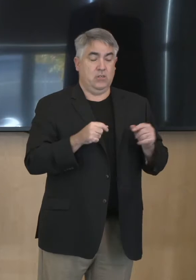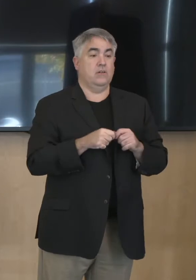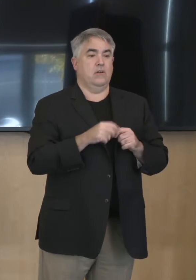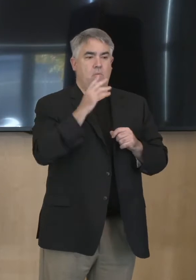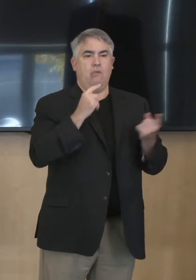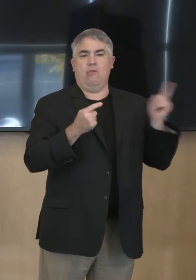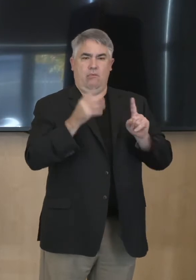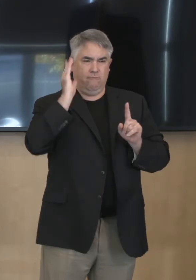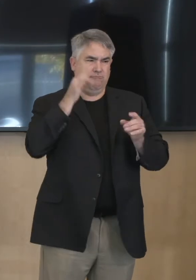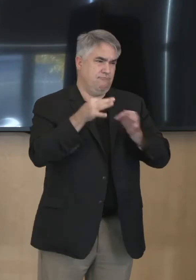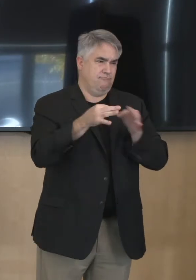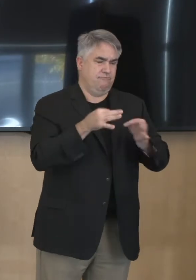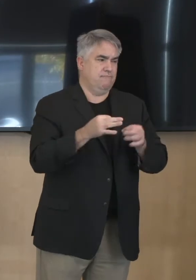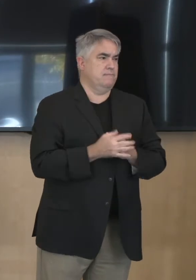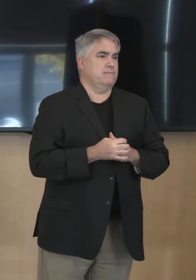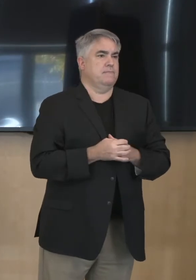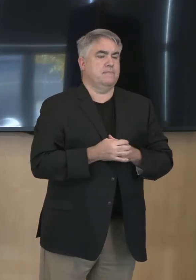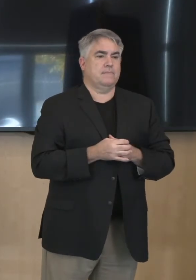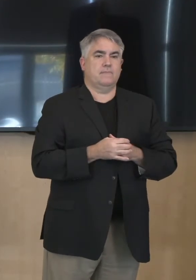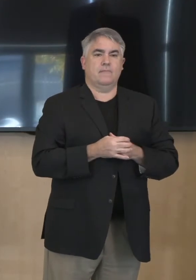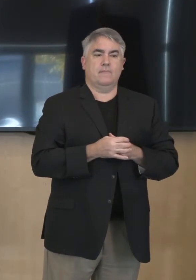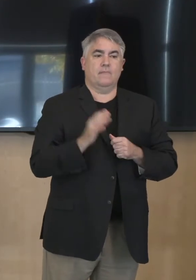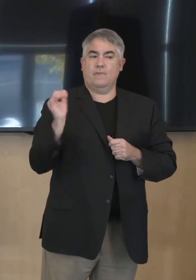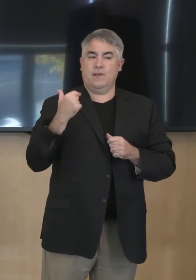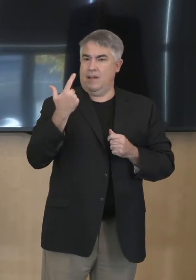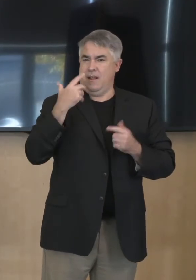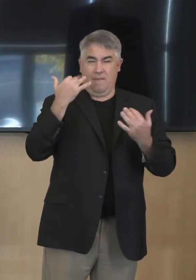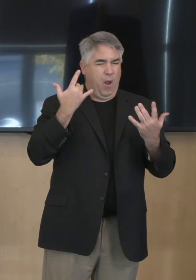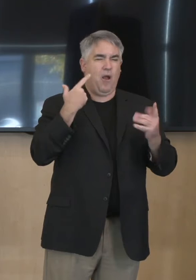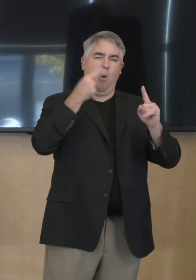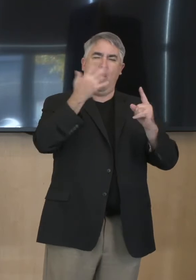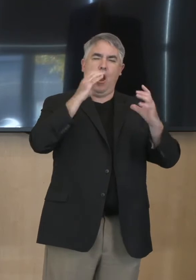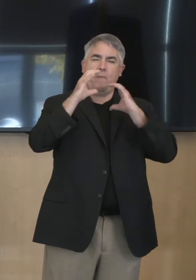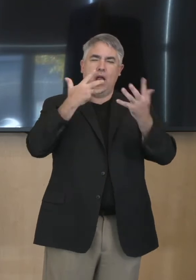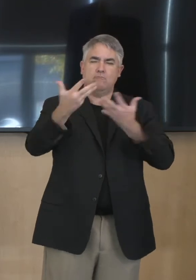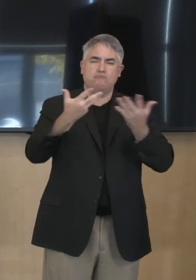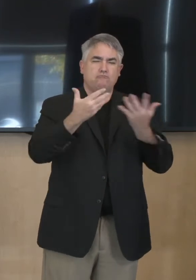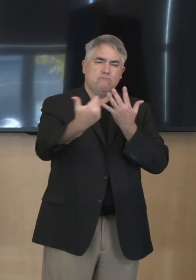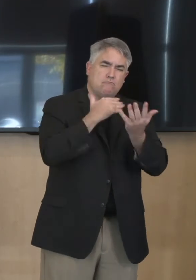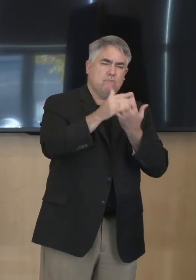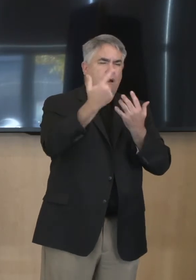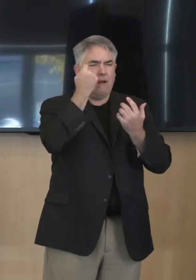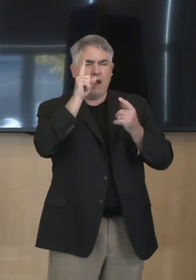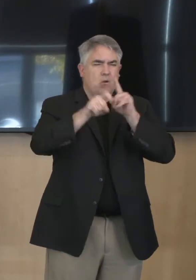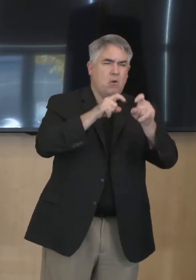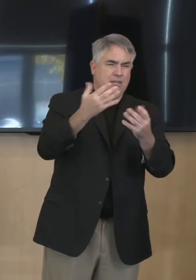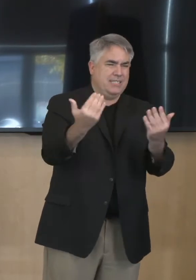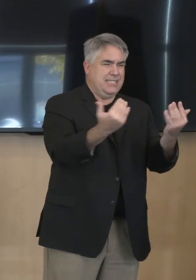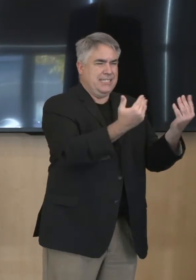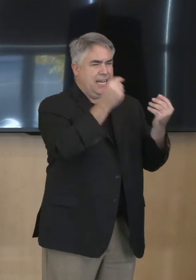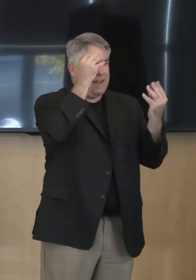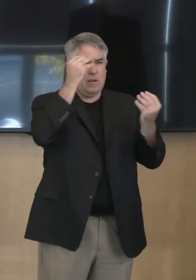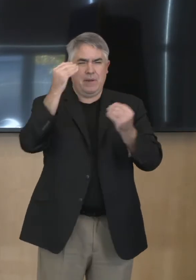to be able to devote more time to the question and answer component of our press briefings, and so we hope this will help facilitate